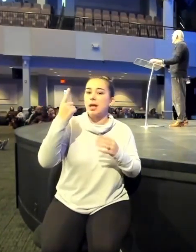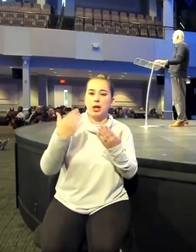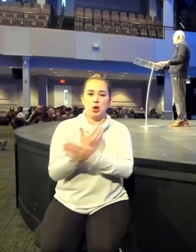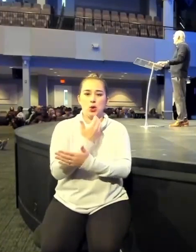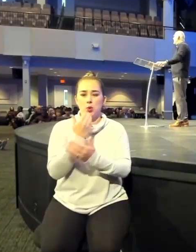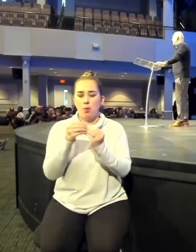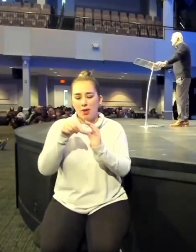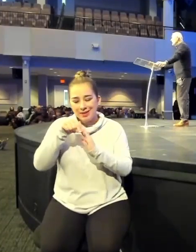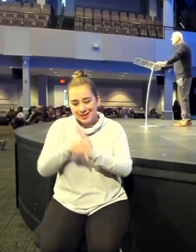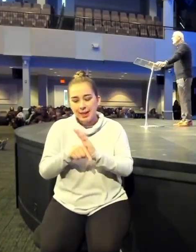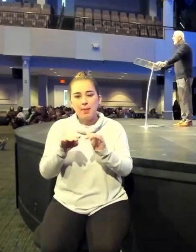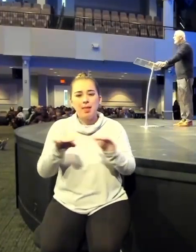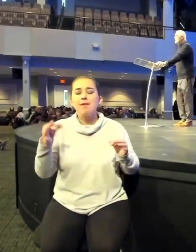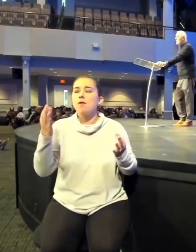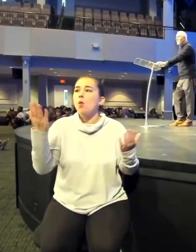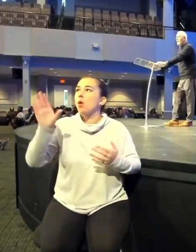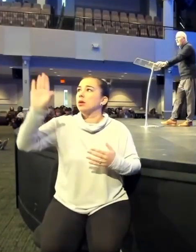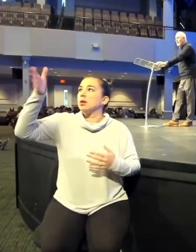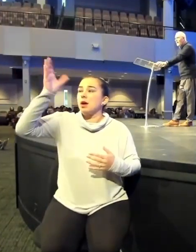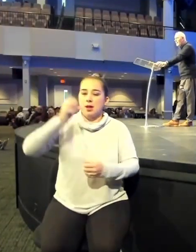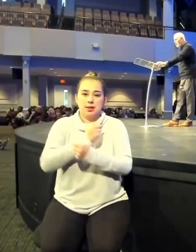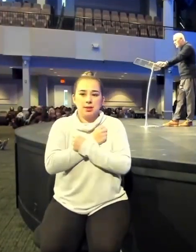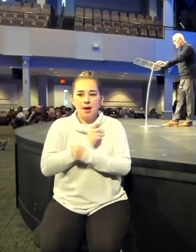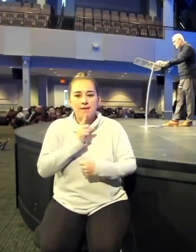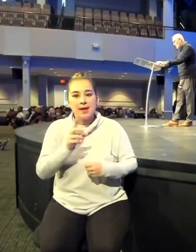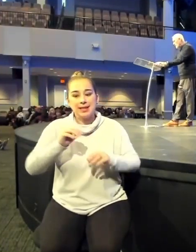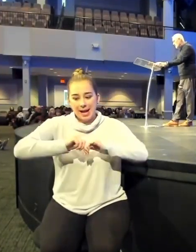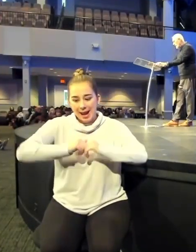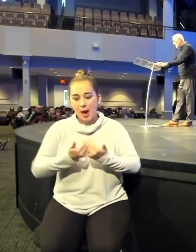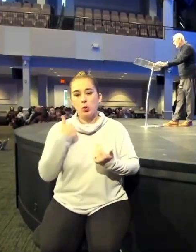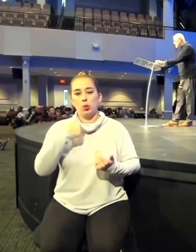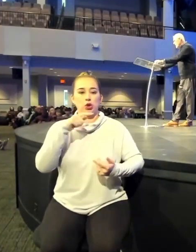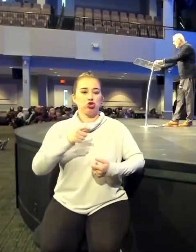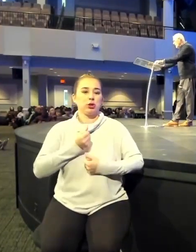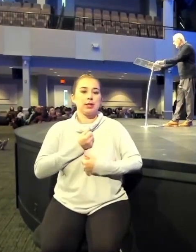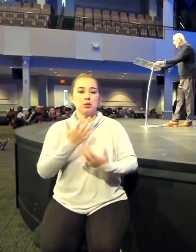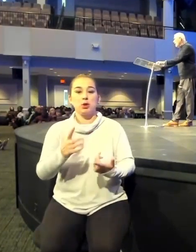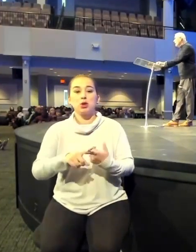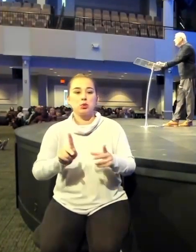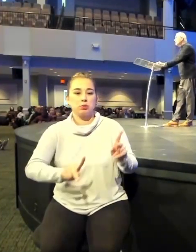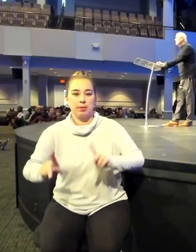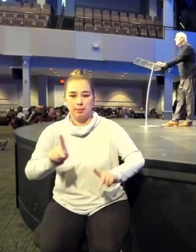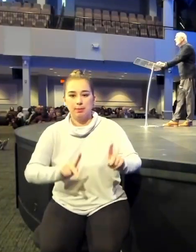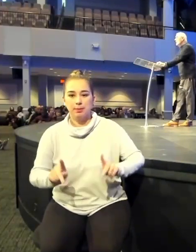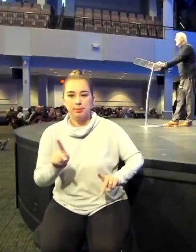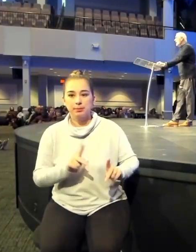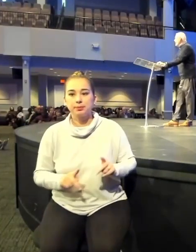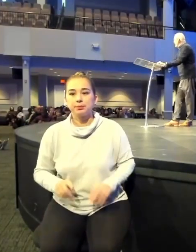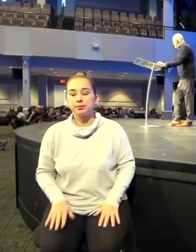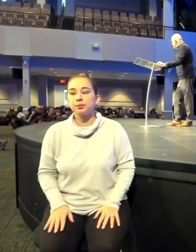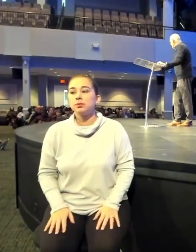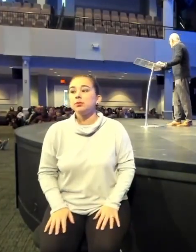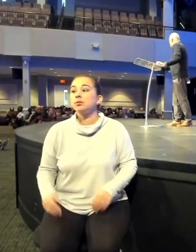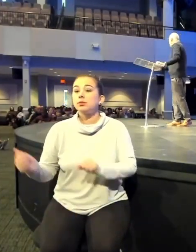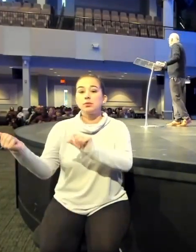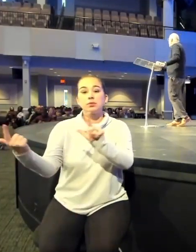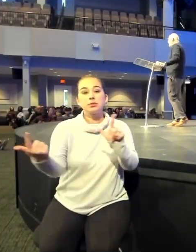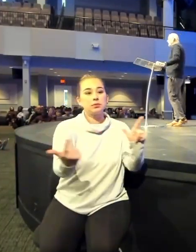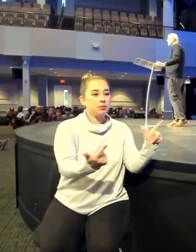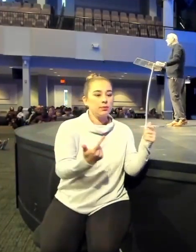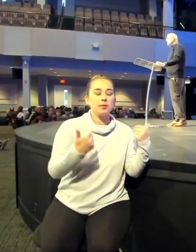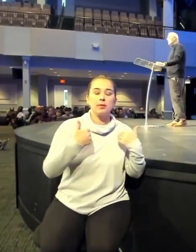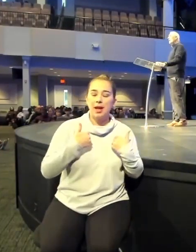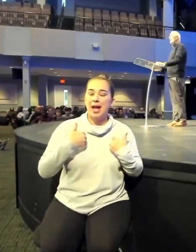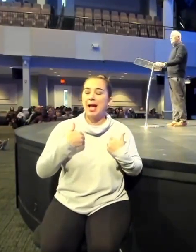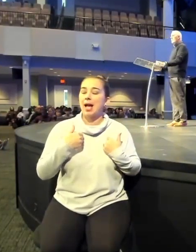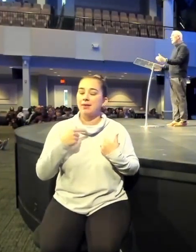a deeper level, what the love of God is all about and how we are to express that to people around us. Every one of us have a deep need in our